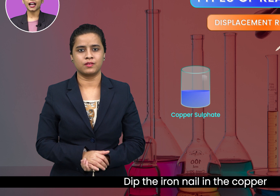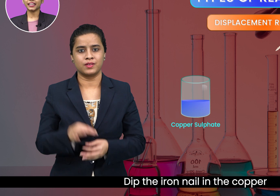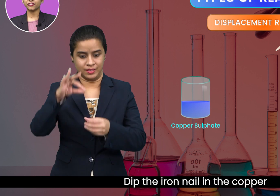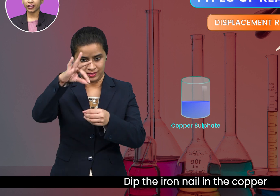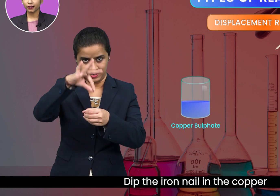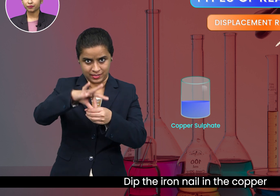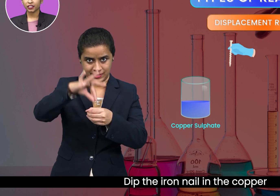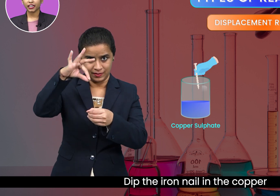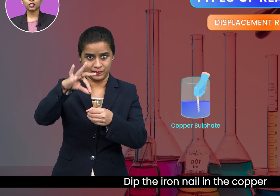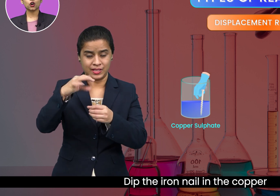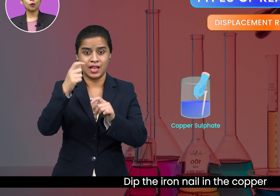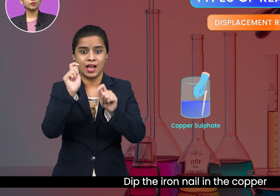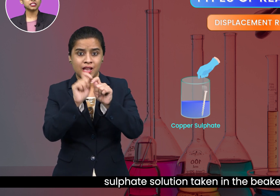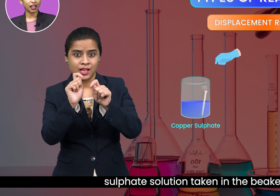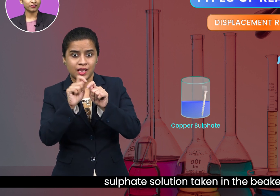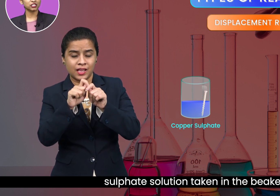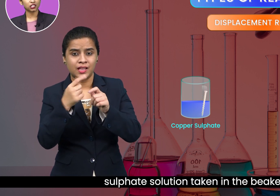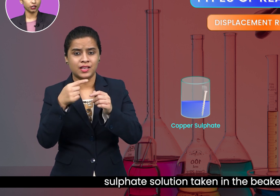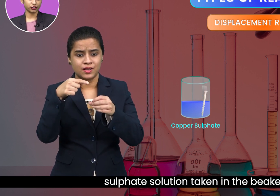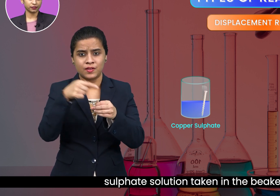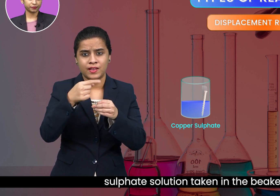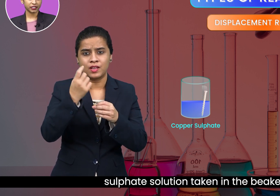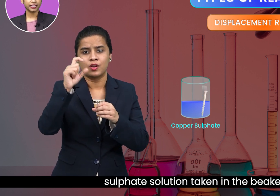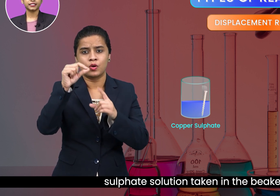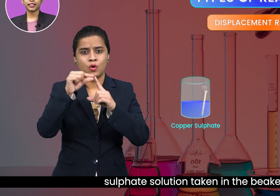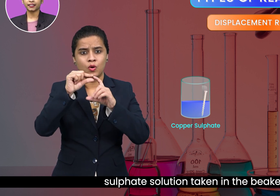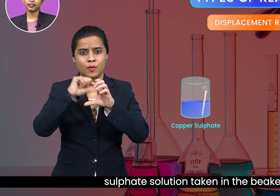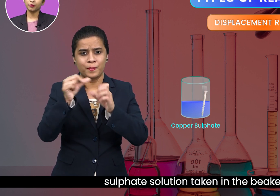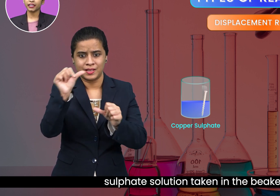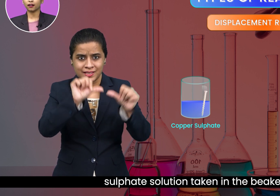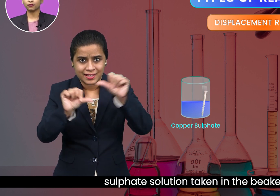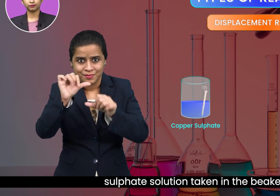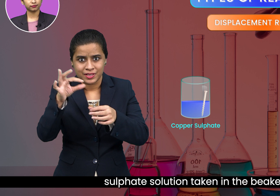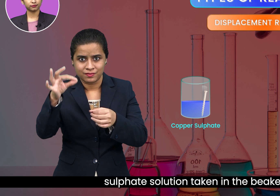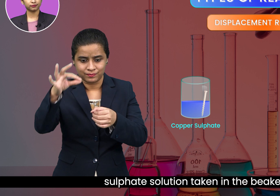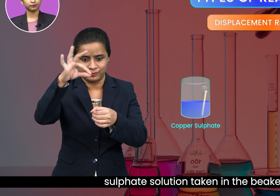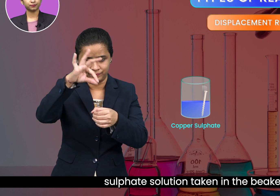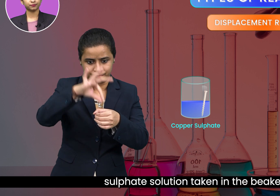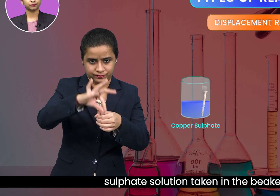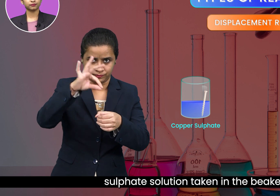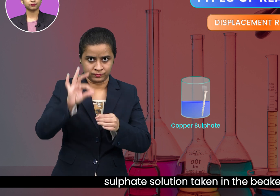Dip the iron nail in the copper sulfate solution taken in the beaker.